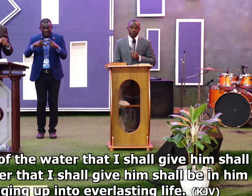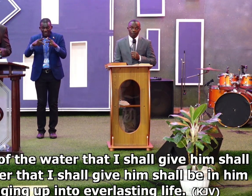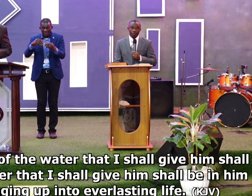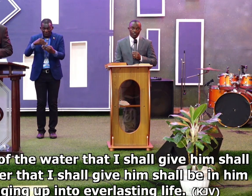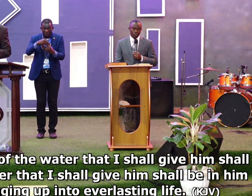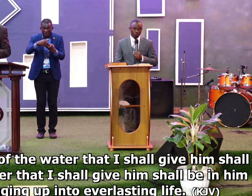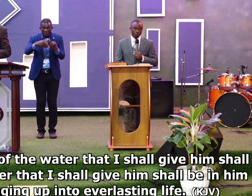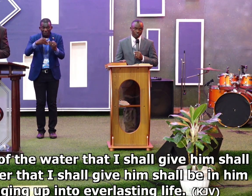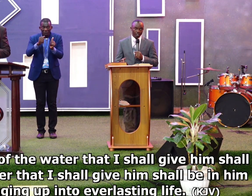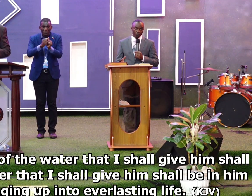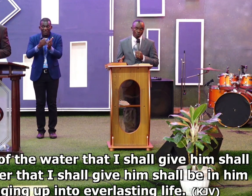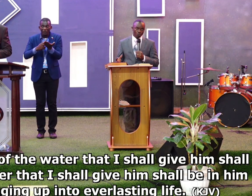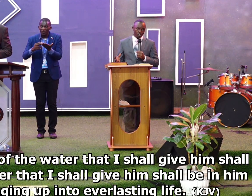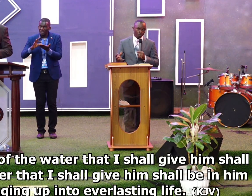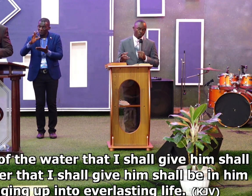of God,